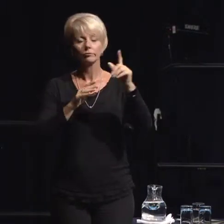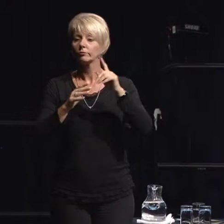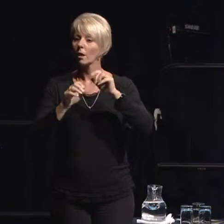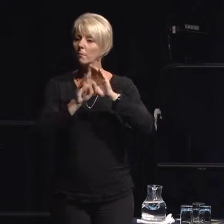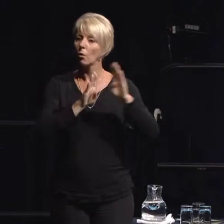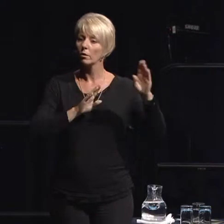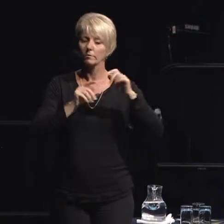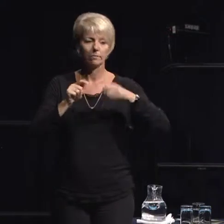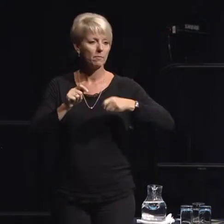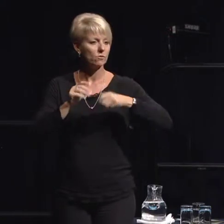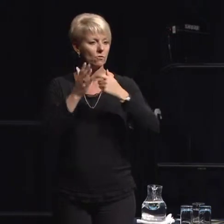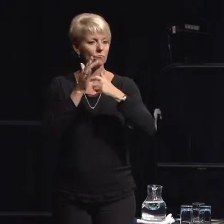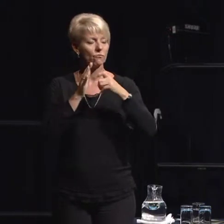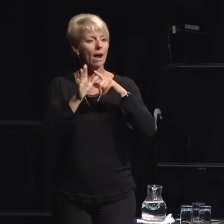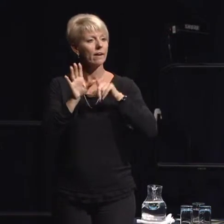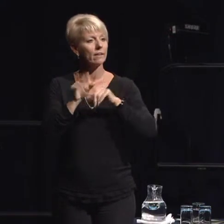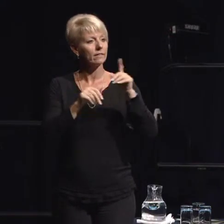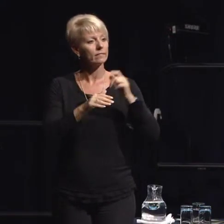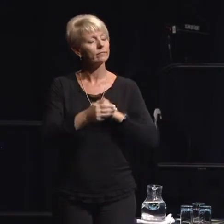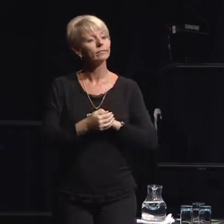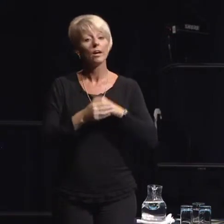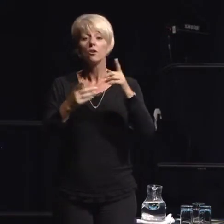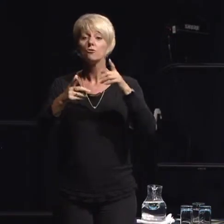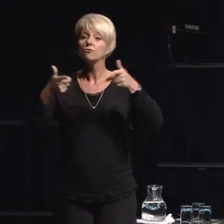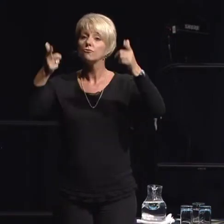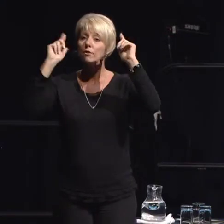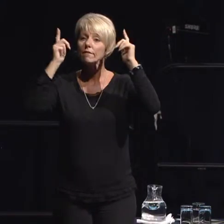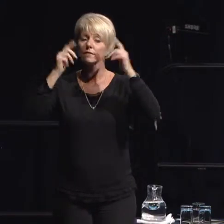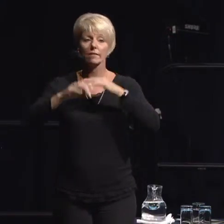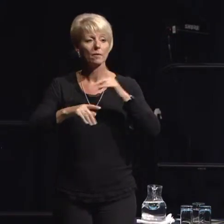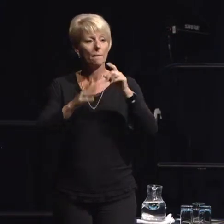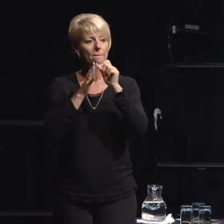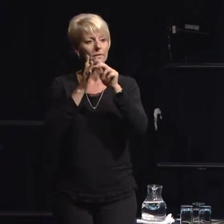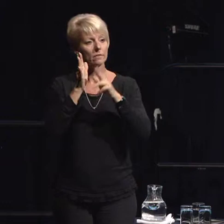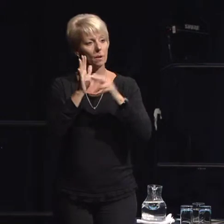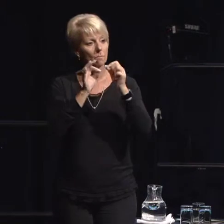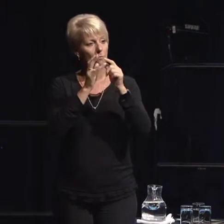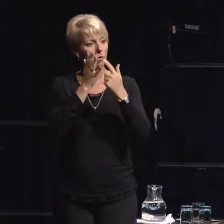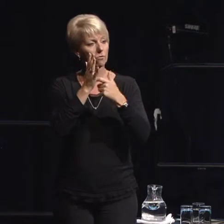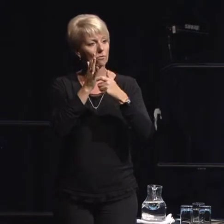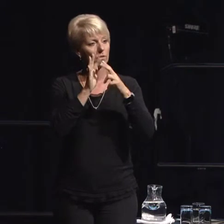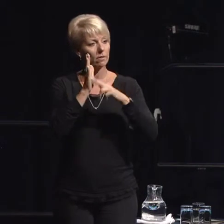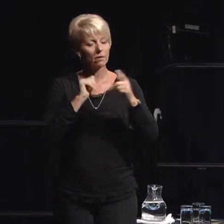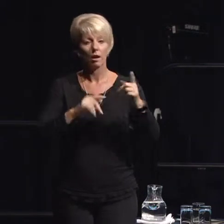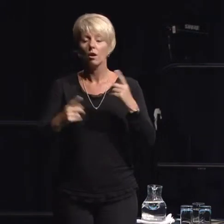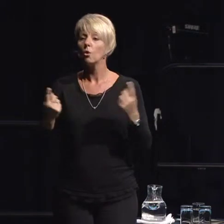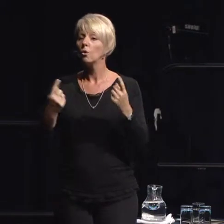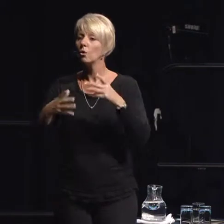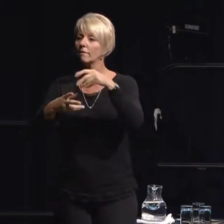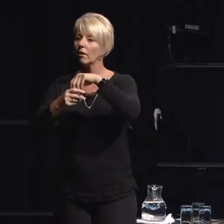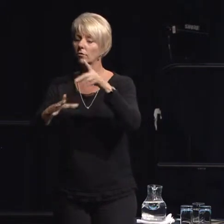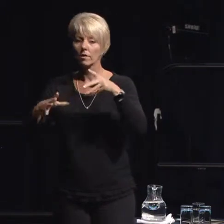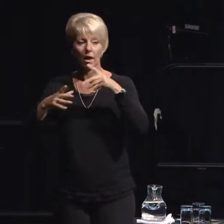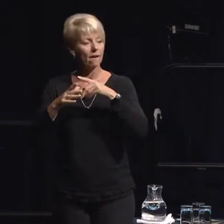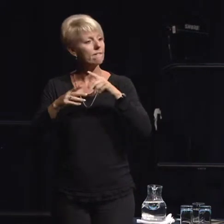Chris Burgess. Our Chief Executive, Dr. Pim Boren, Acting Director for the Faculty of Business and Community